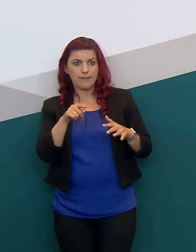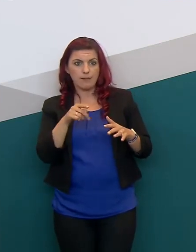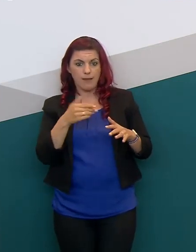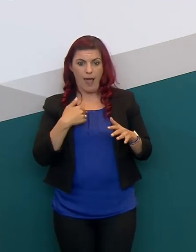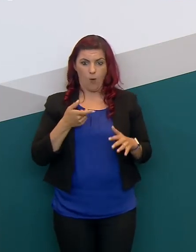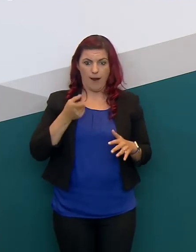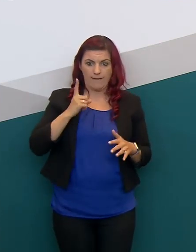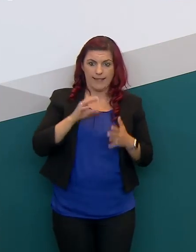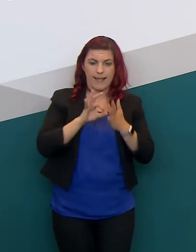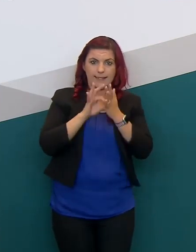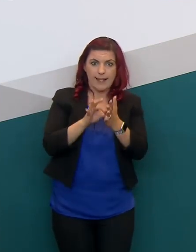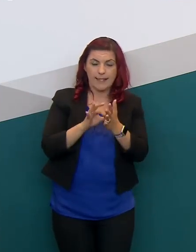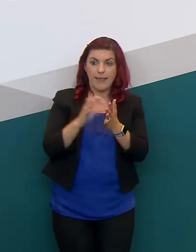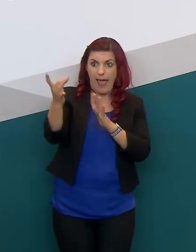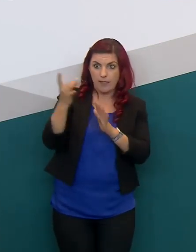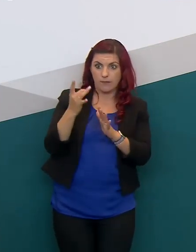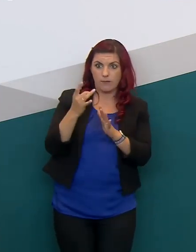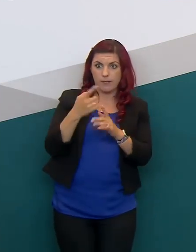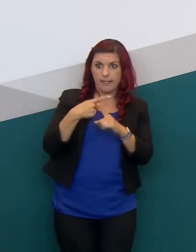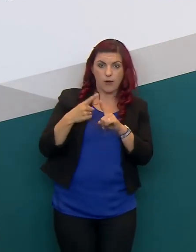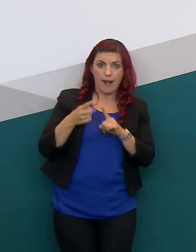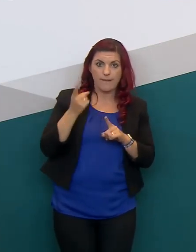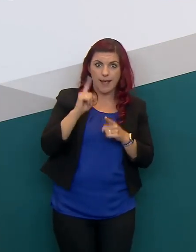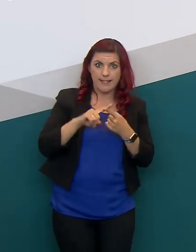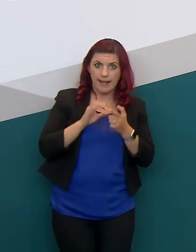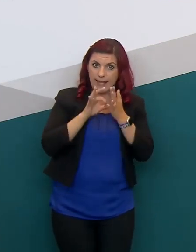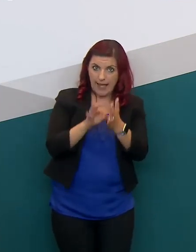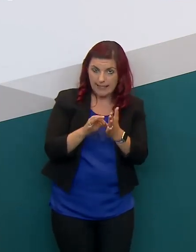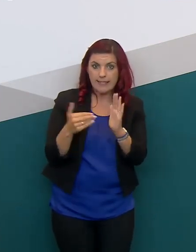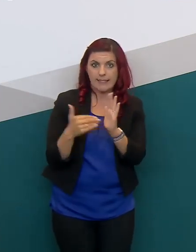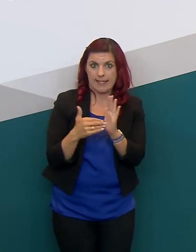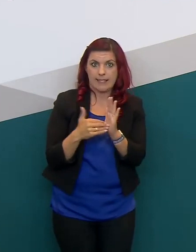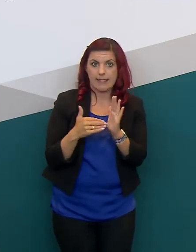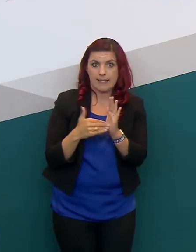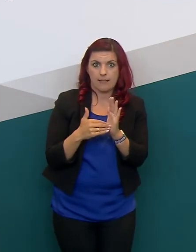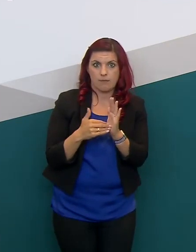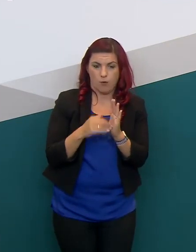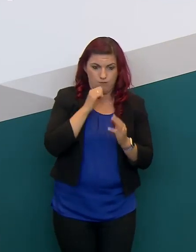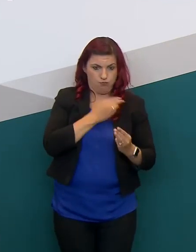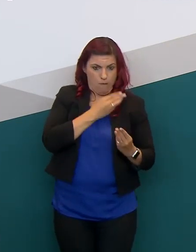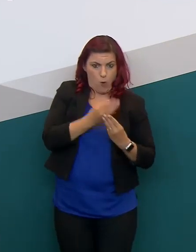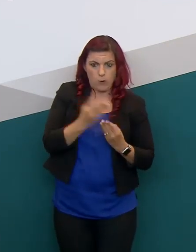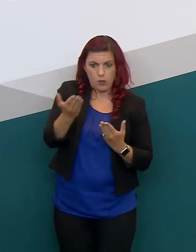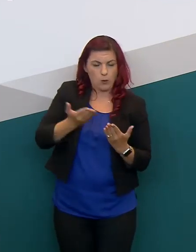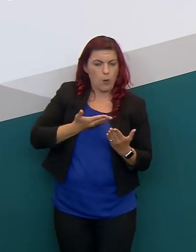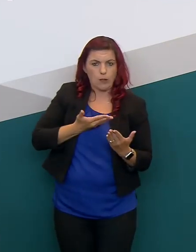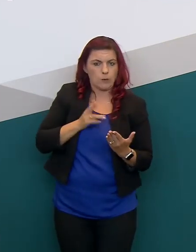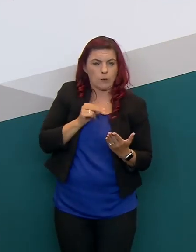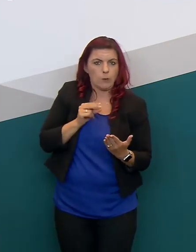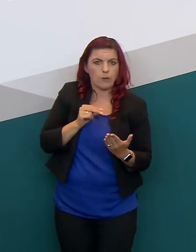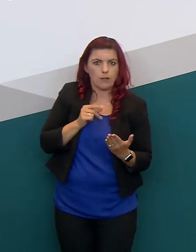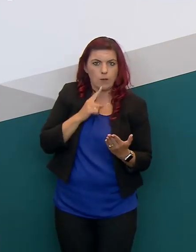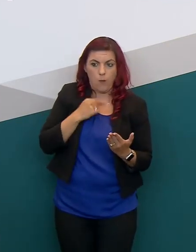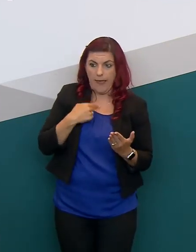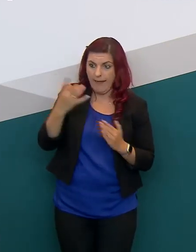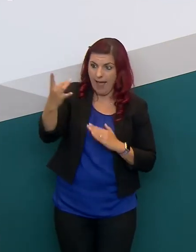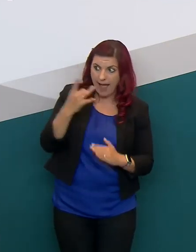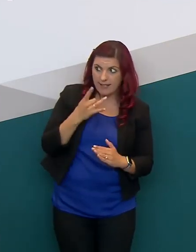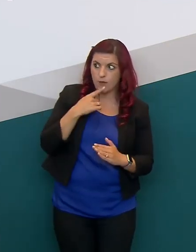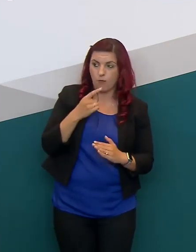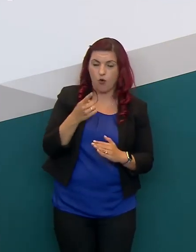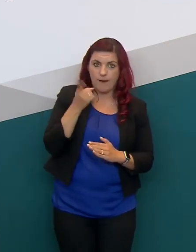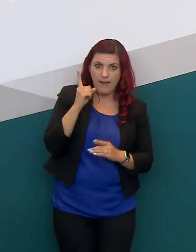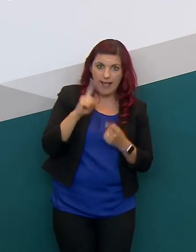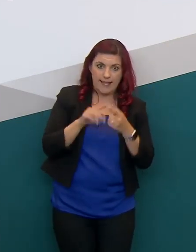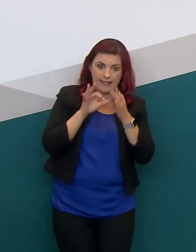guidance might be needed, where there's a value of having that guidance and advice available, that we'd be asked to make advice and guidance available. I